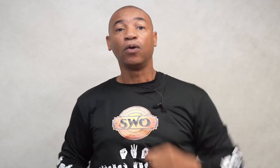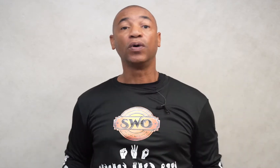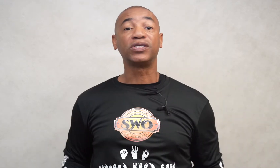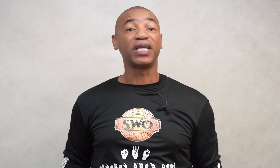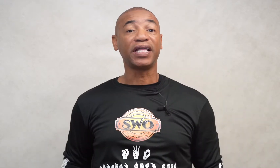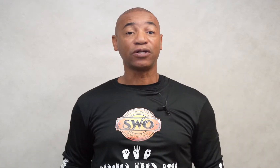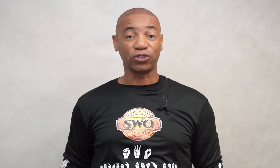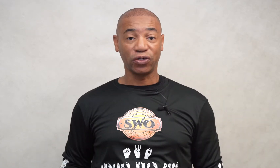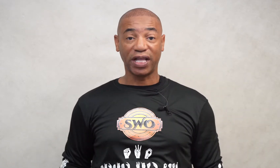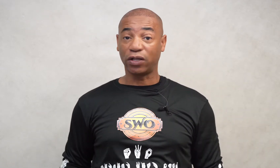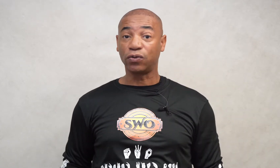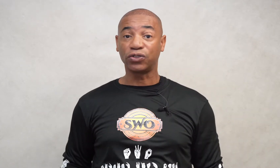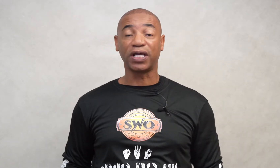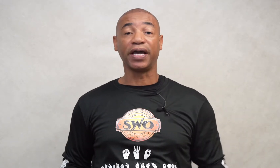Once again, I'll show you that whole sign.